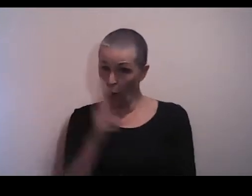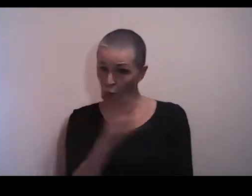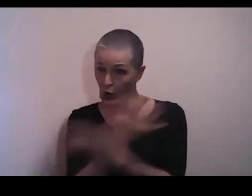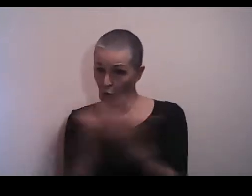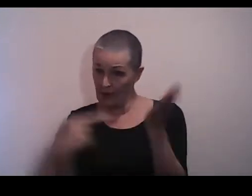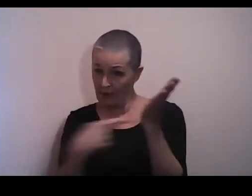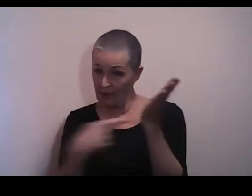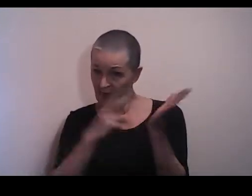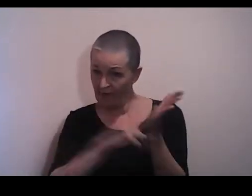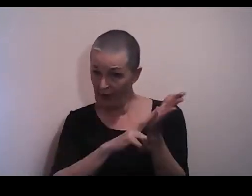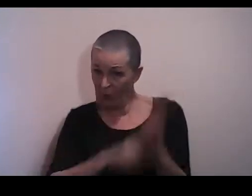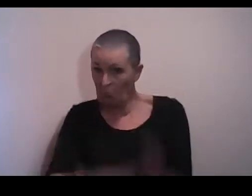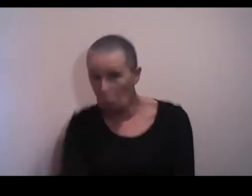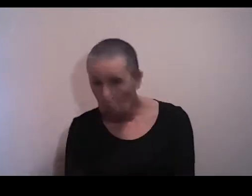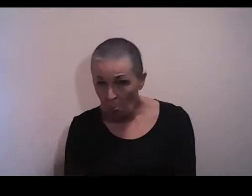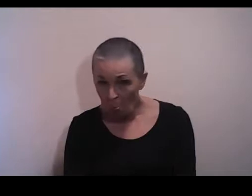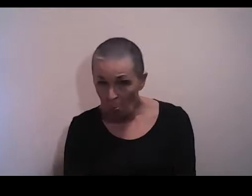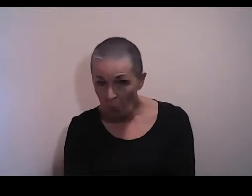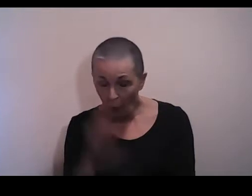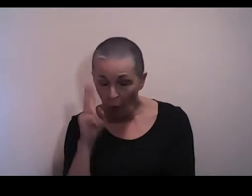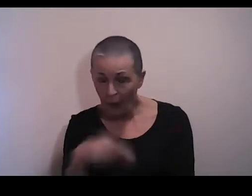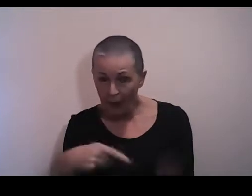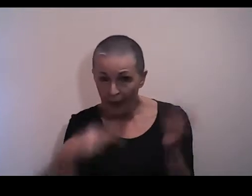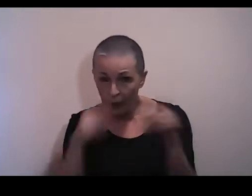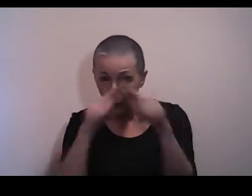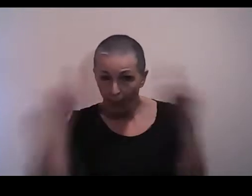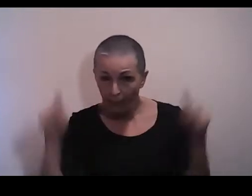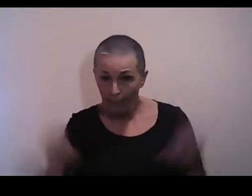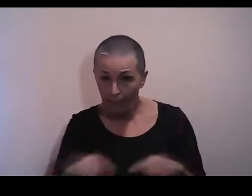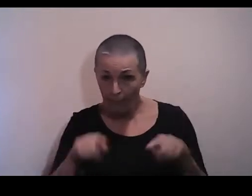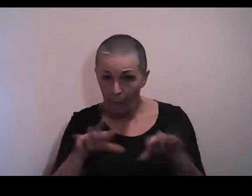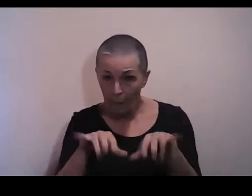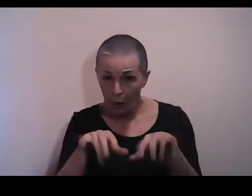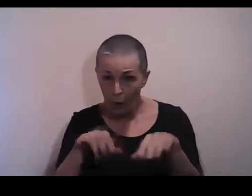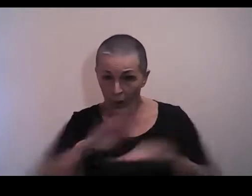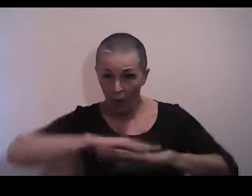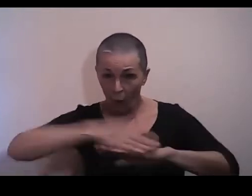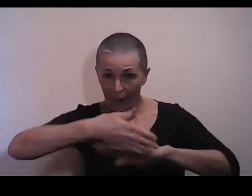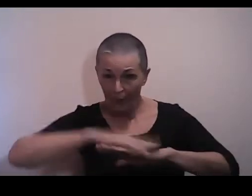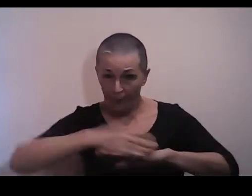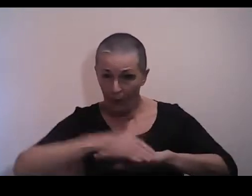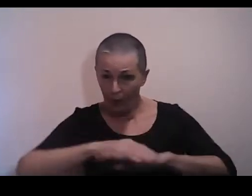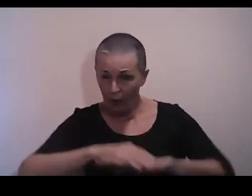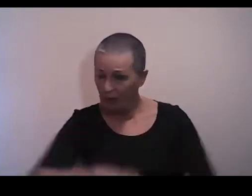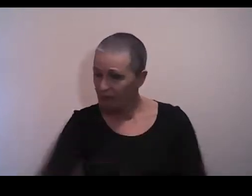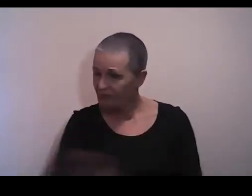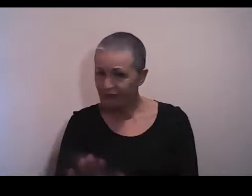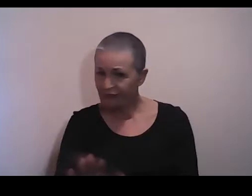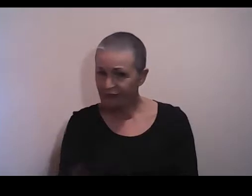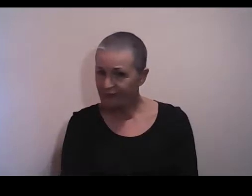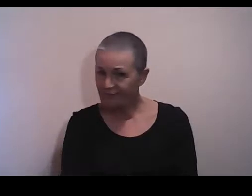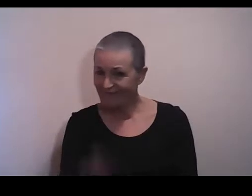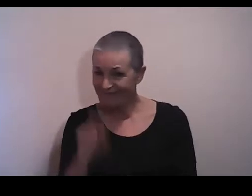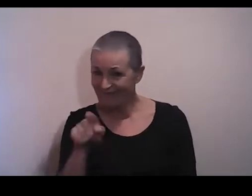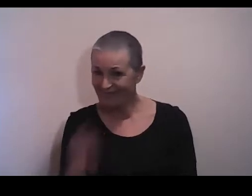are in front of the computer for too long, because all those objects, they take your